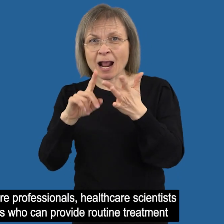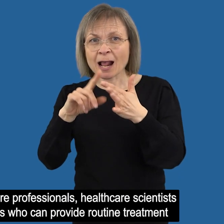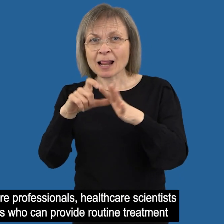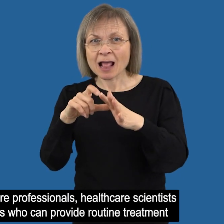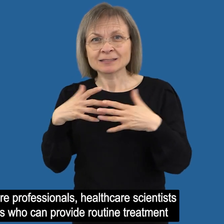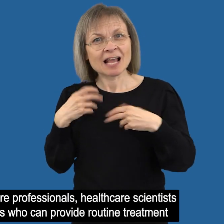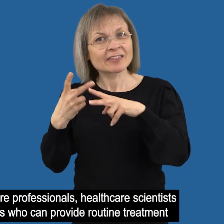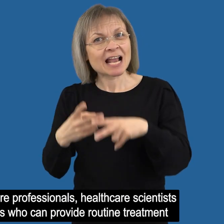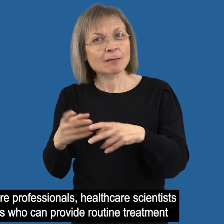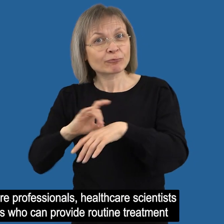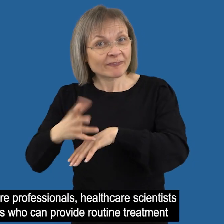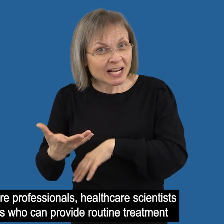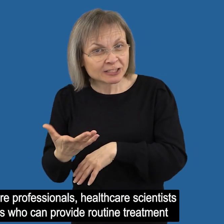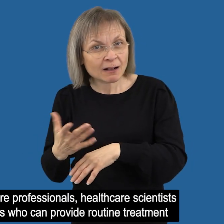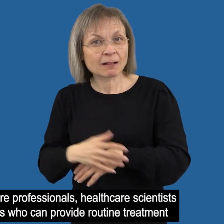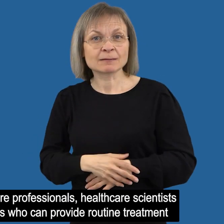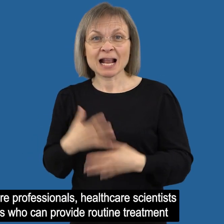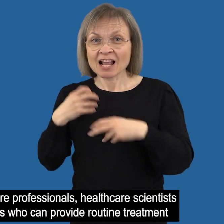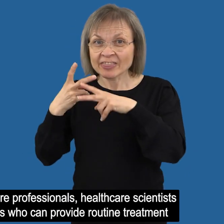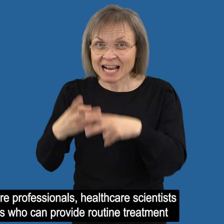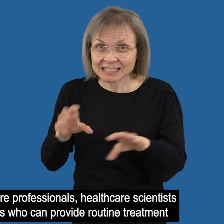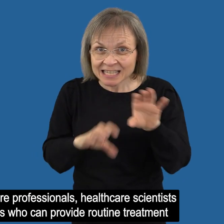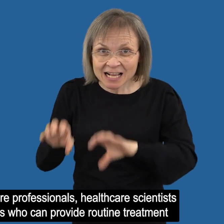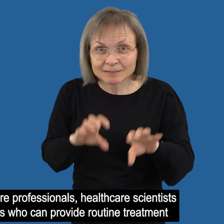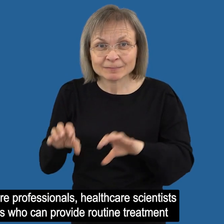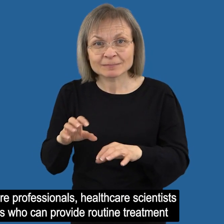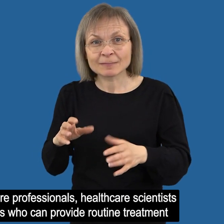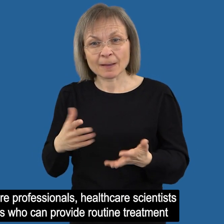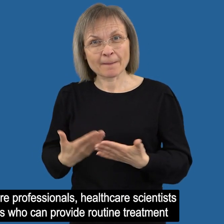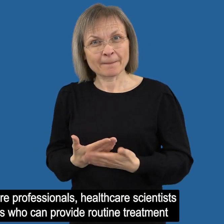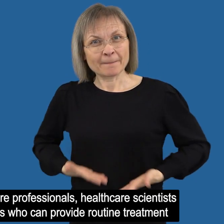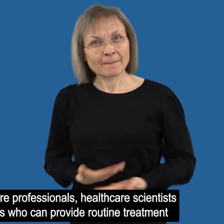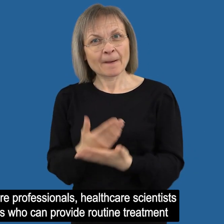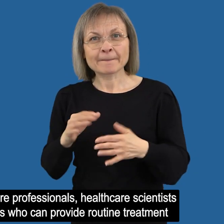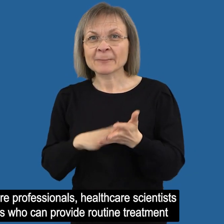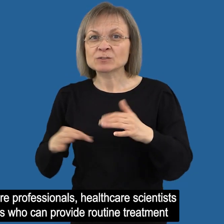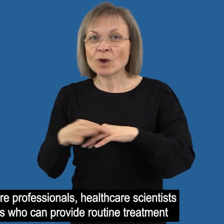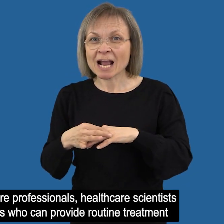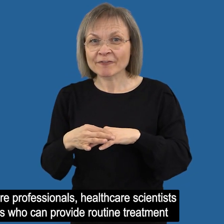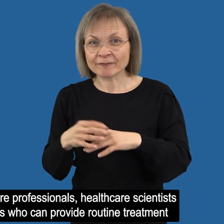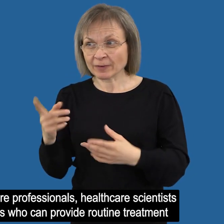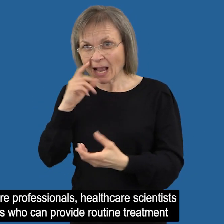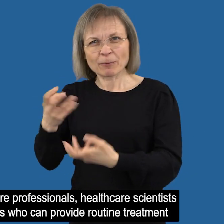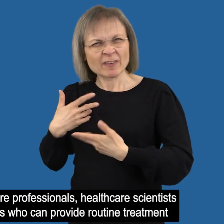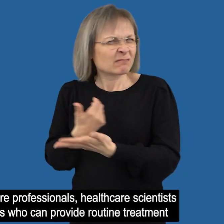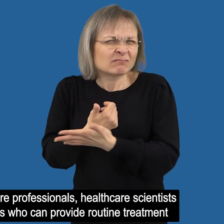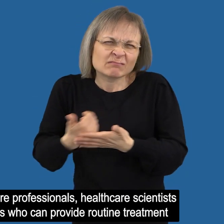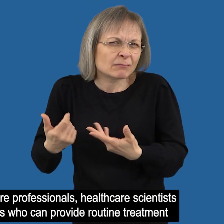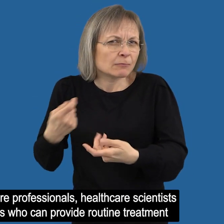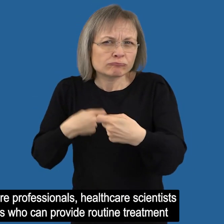allied healthcare professionals, healthcare scientists and midwives who can provide routine treatment and medical advice for physical and